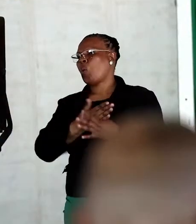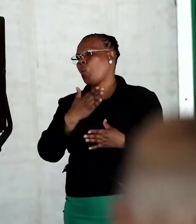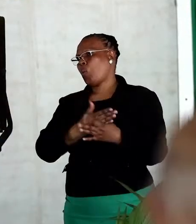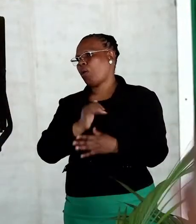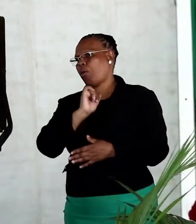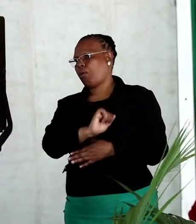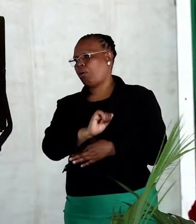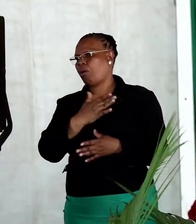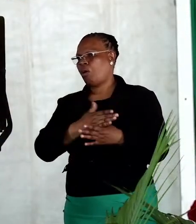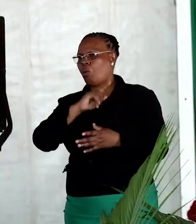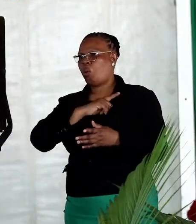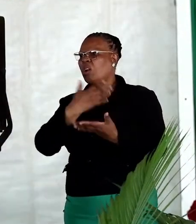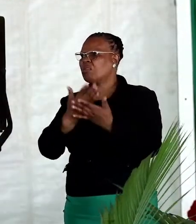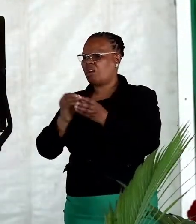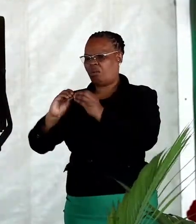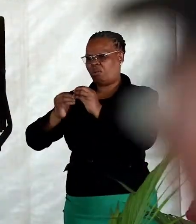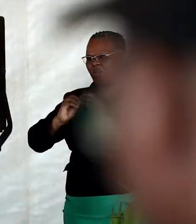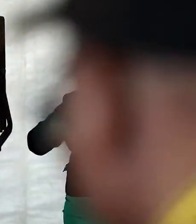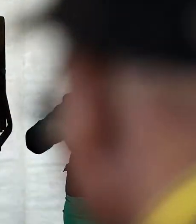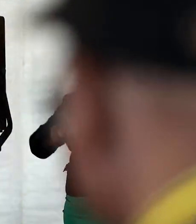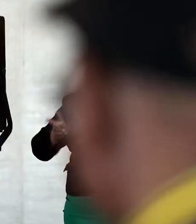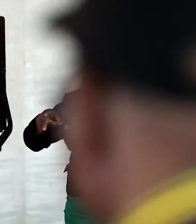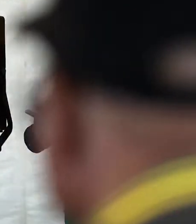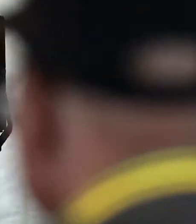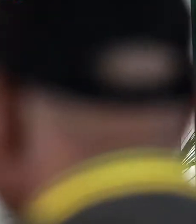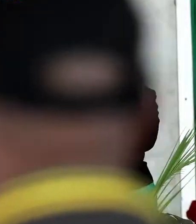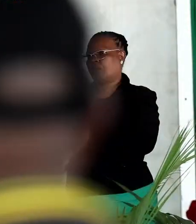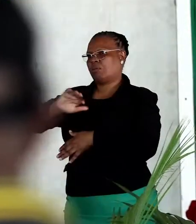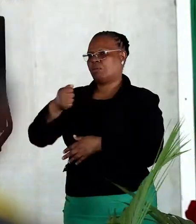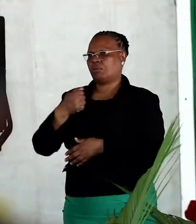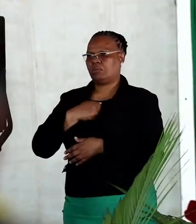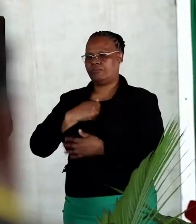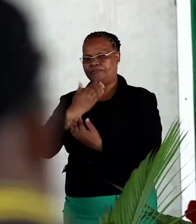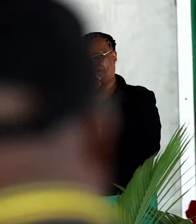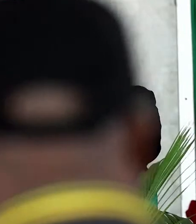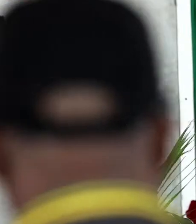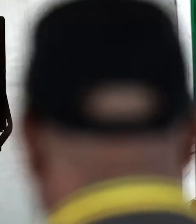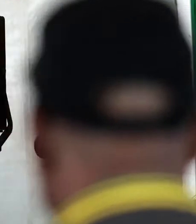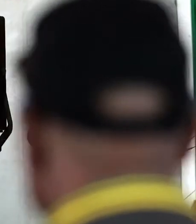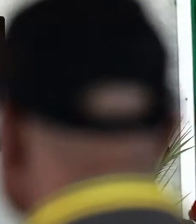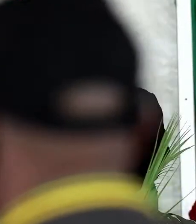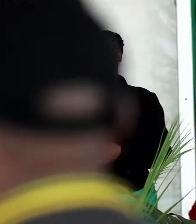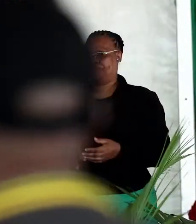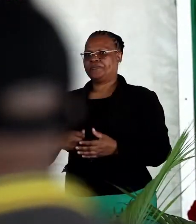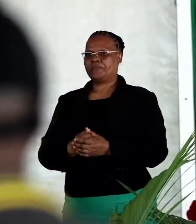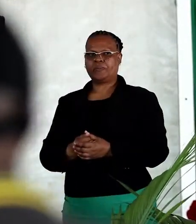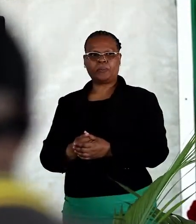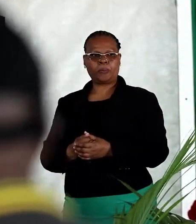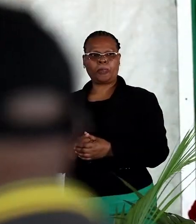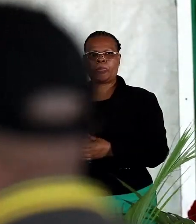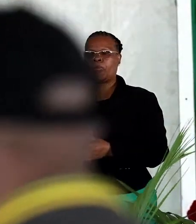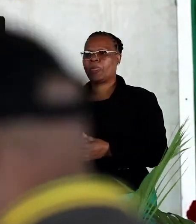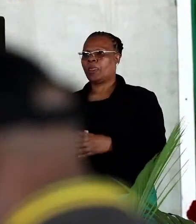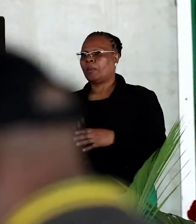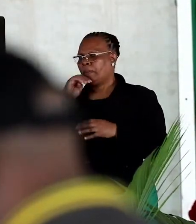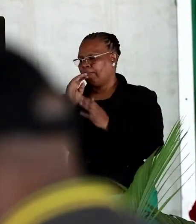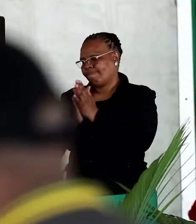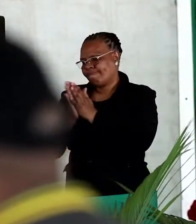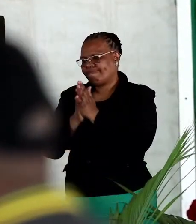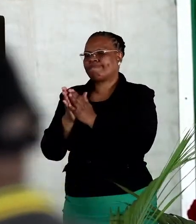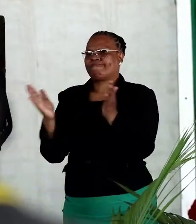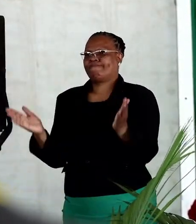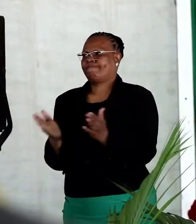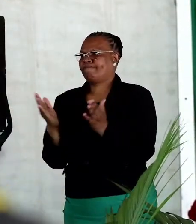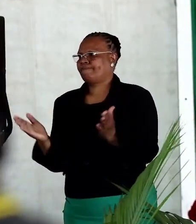ngomsebenzi in terms of the infrastructure of the roads in our city. Siyabulela kakhulu Premier. Their courage, their